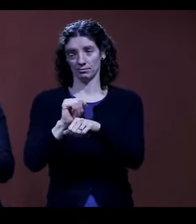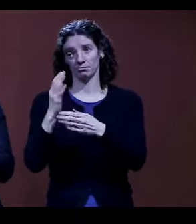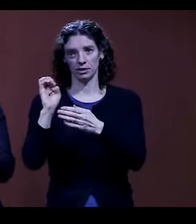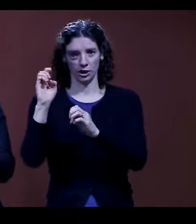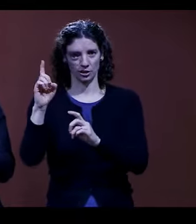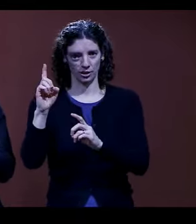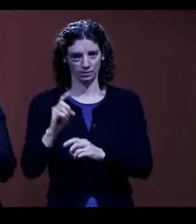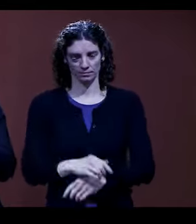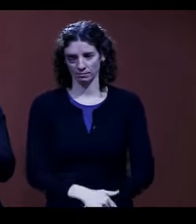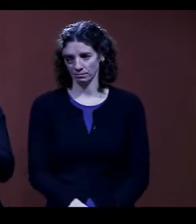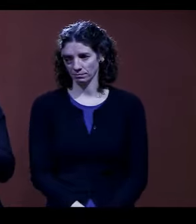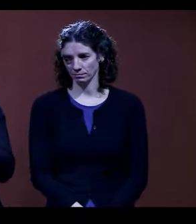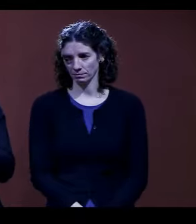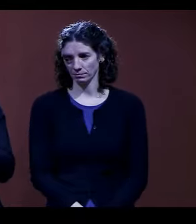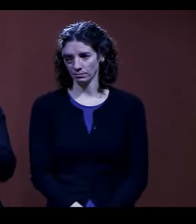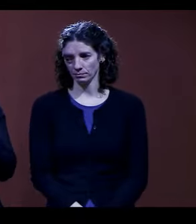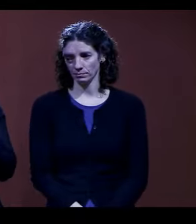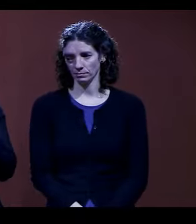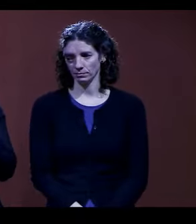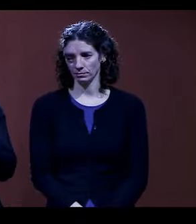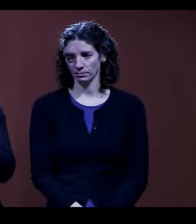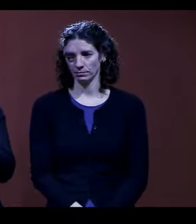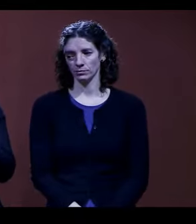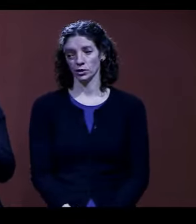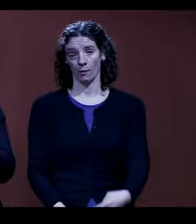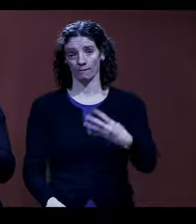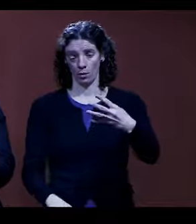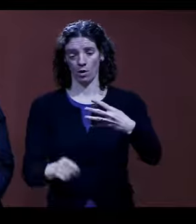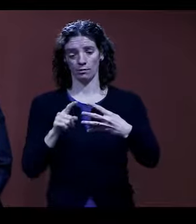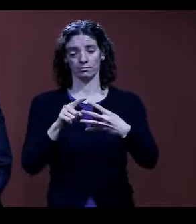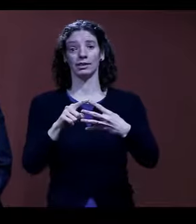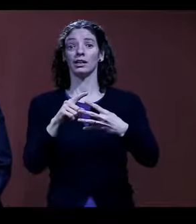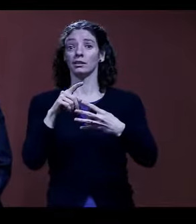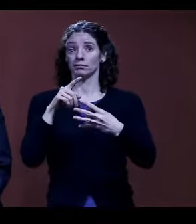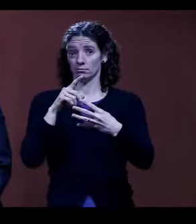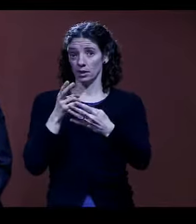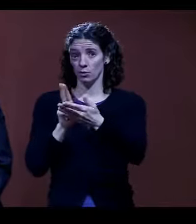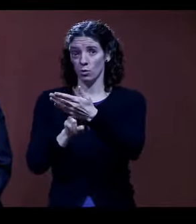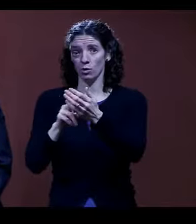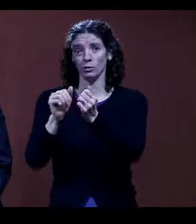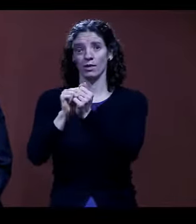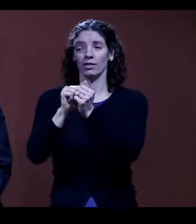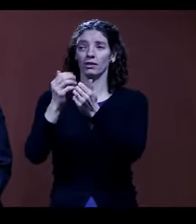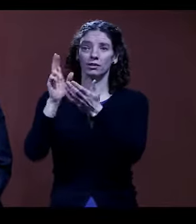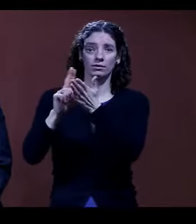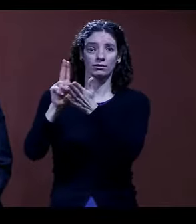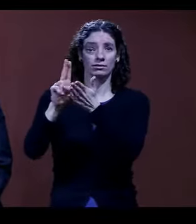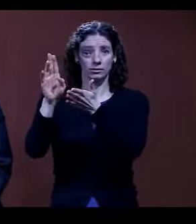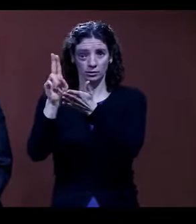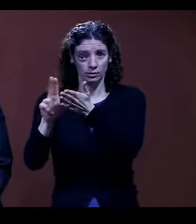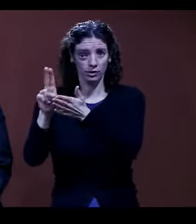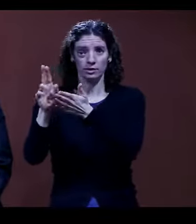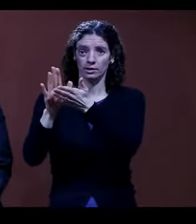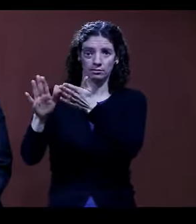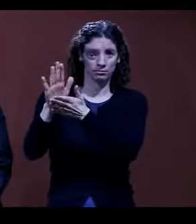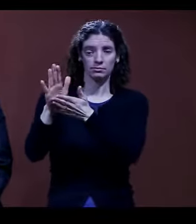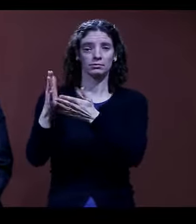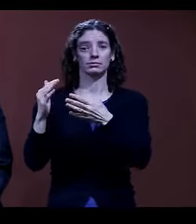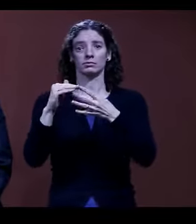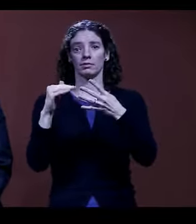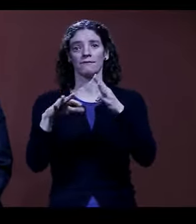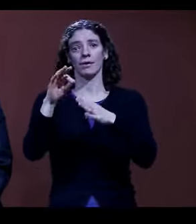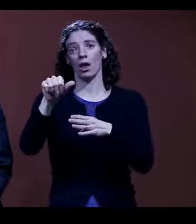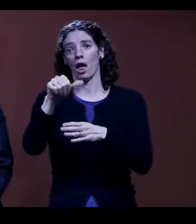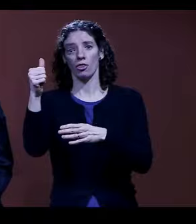It's measured by, it's enrolled in higher education, engaged in competitive employment, engaged in some other post-secondary training